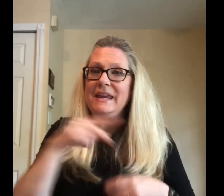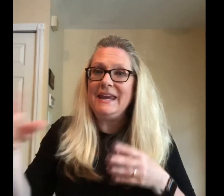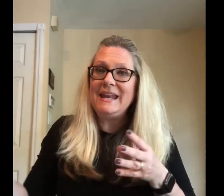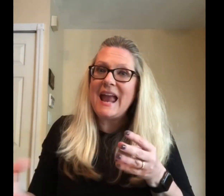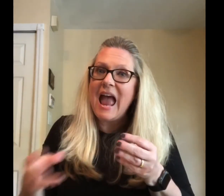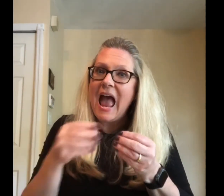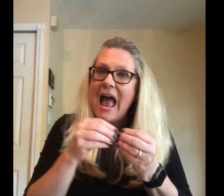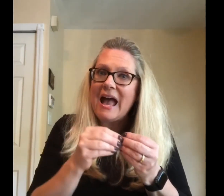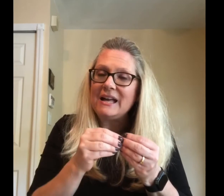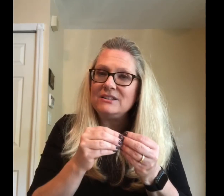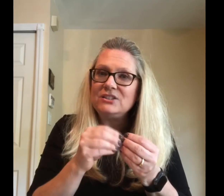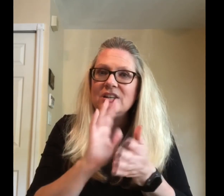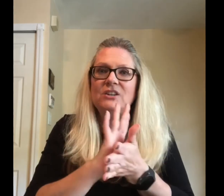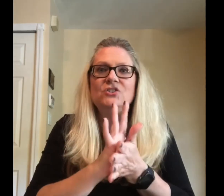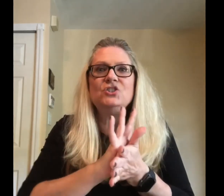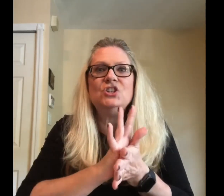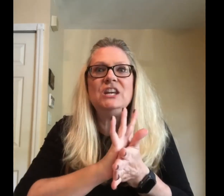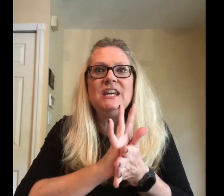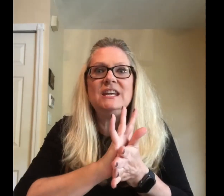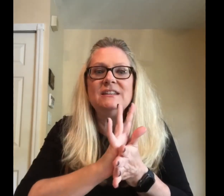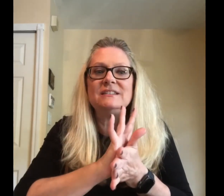Pete adds cheese.